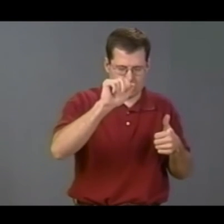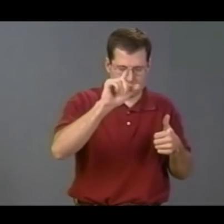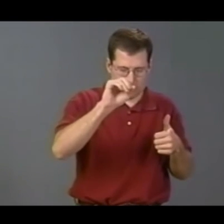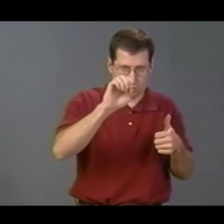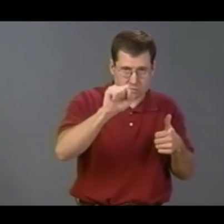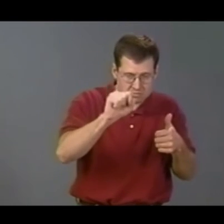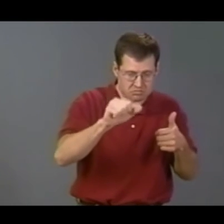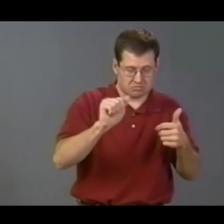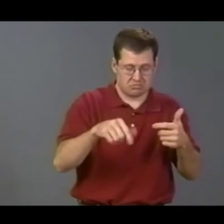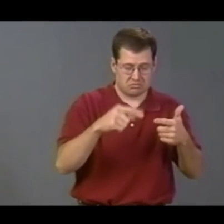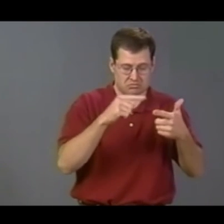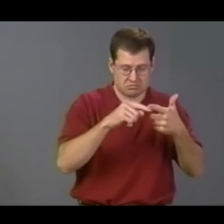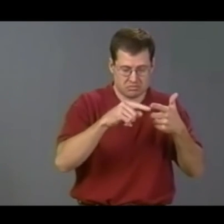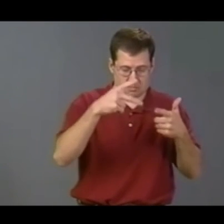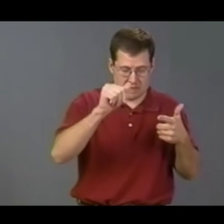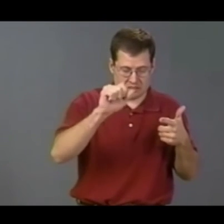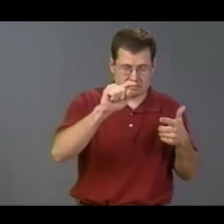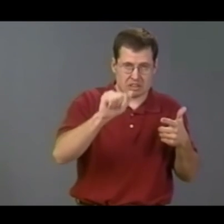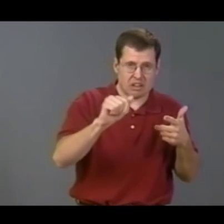For example,